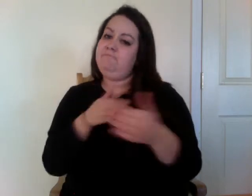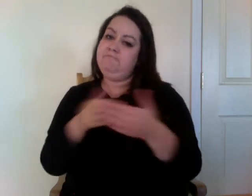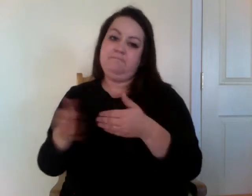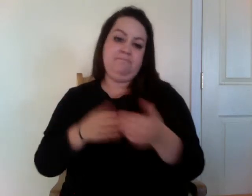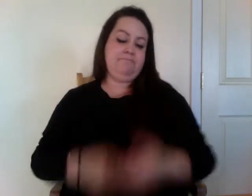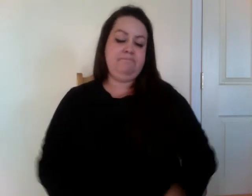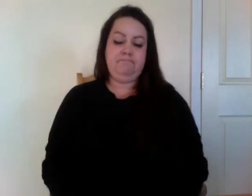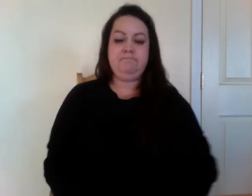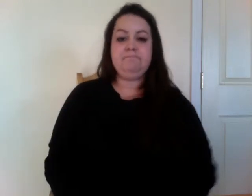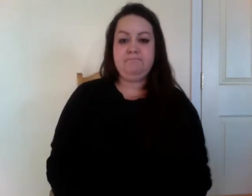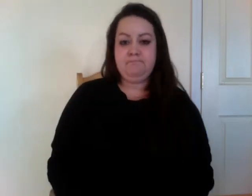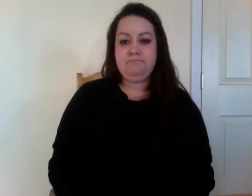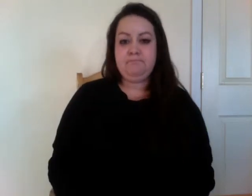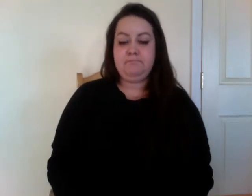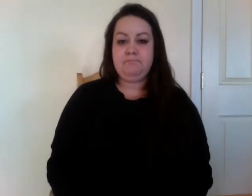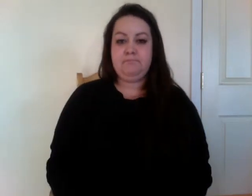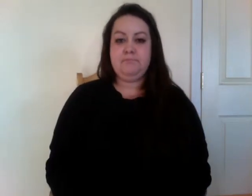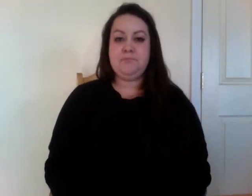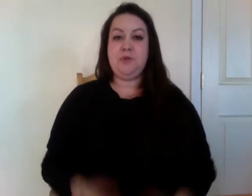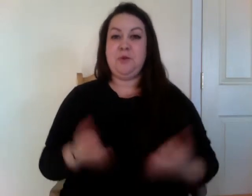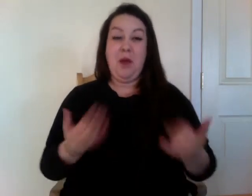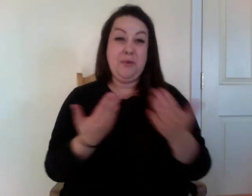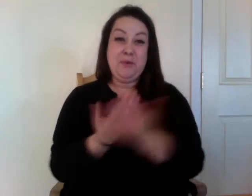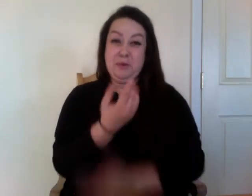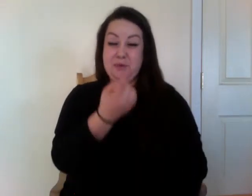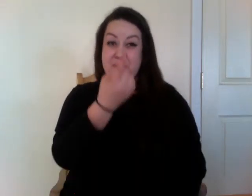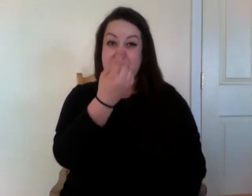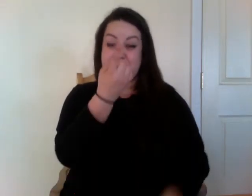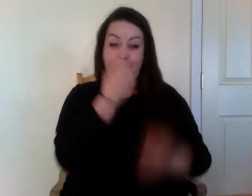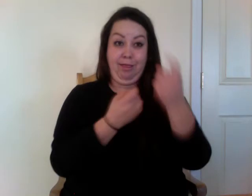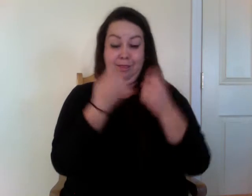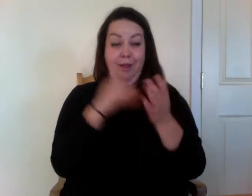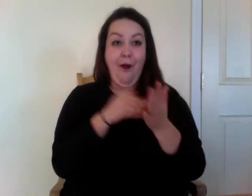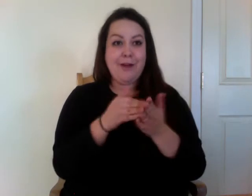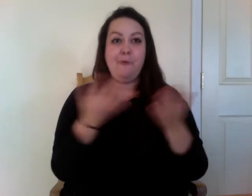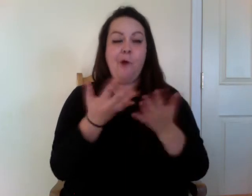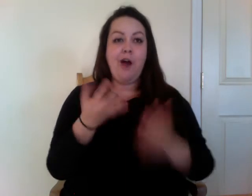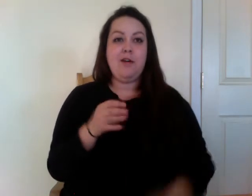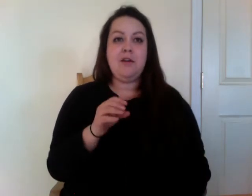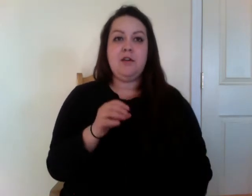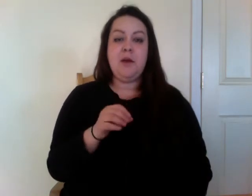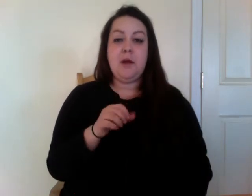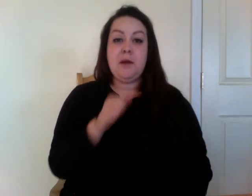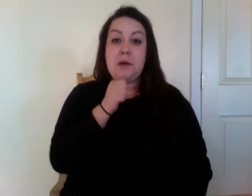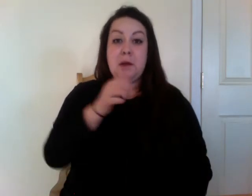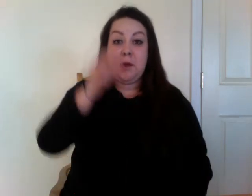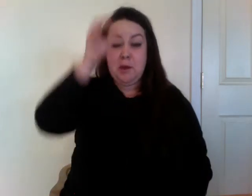As soon as I answer that question, the next question that comes up is, can a parent request access to their child's